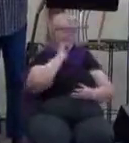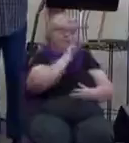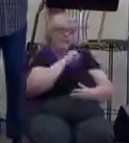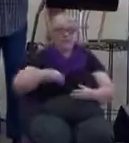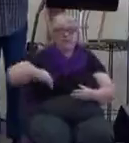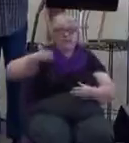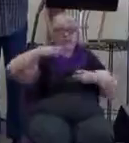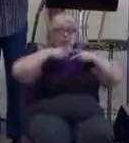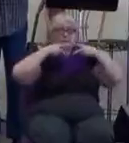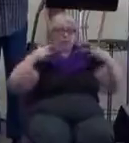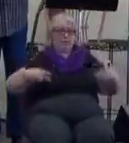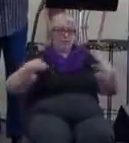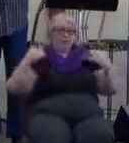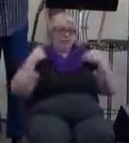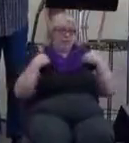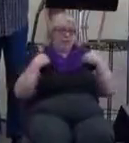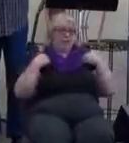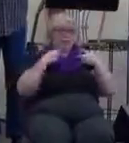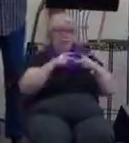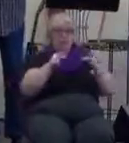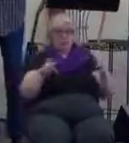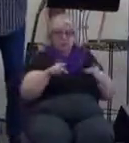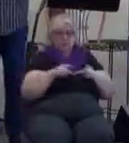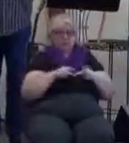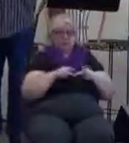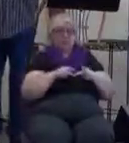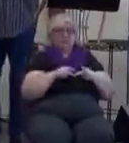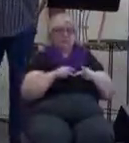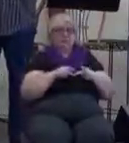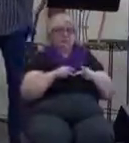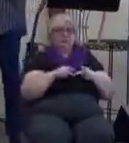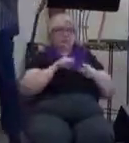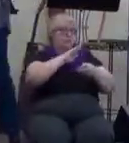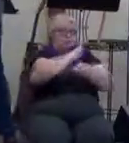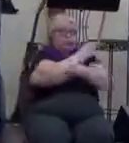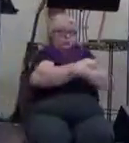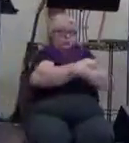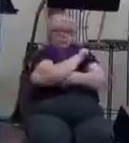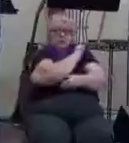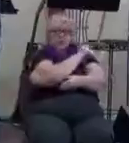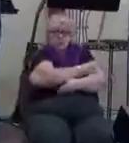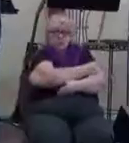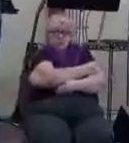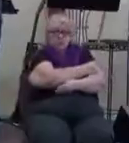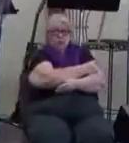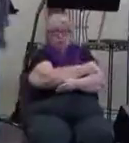the position, the authority, the power to stand in there and say, "Listen, guys,